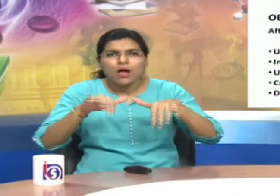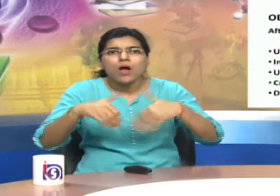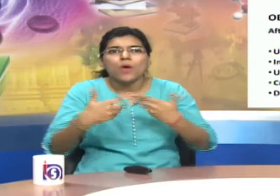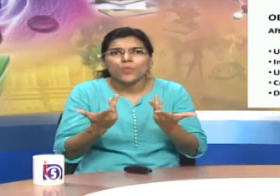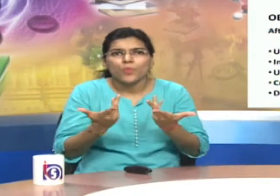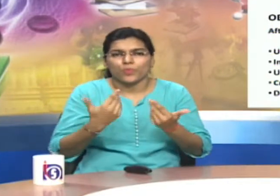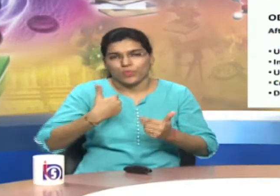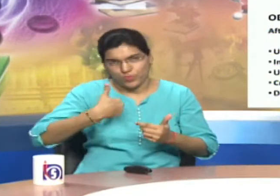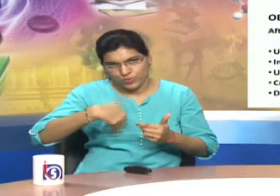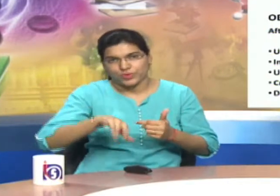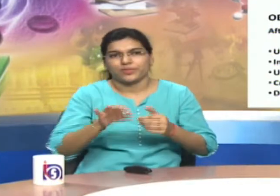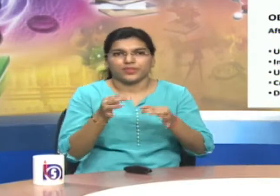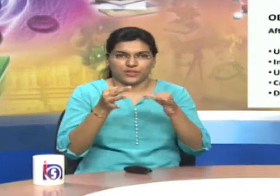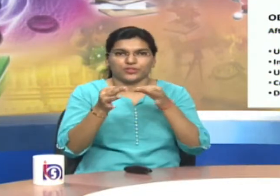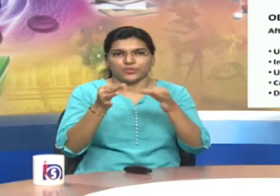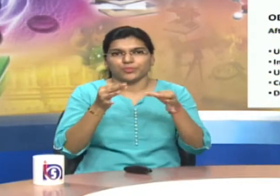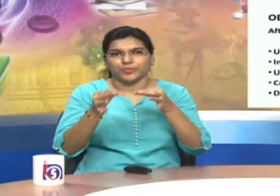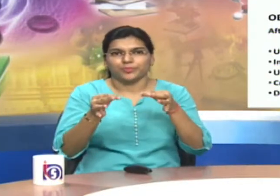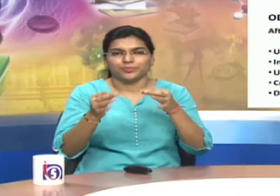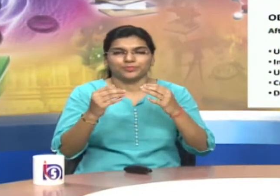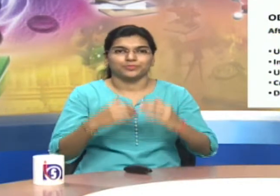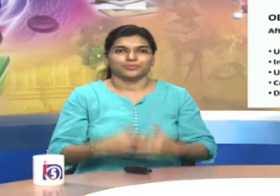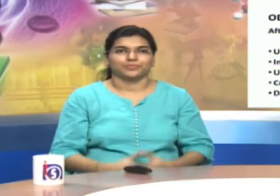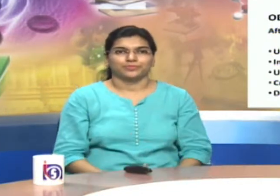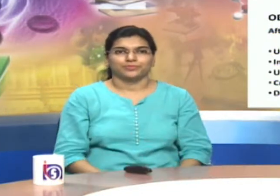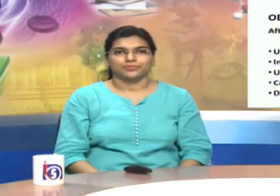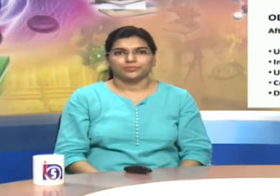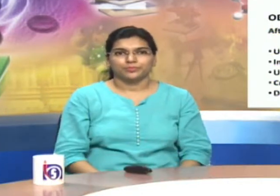chart, how to create them, I will explain them all.